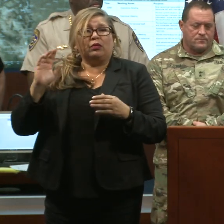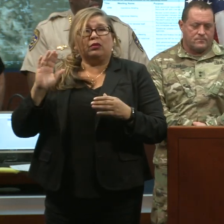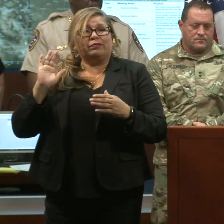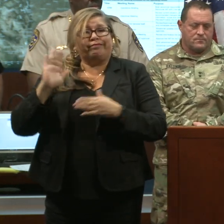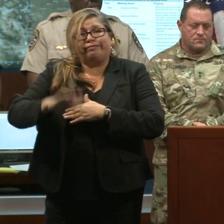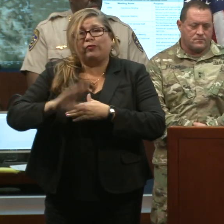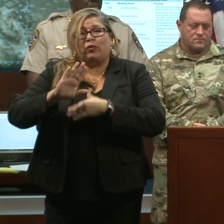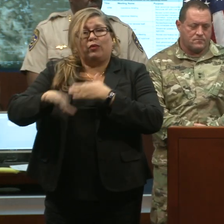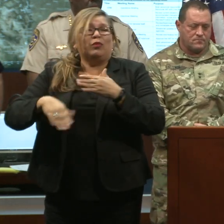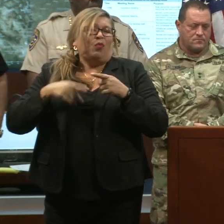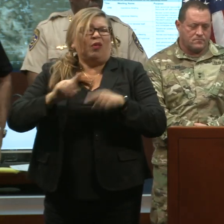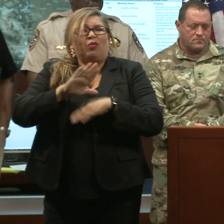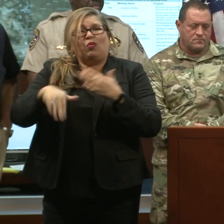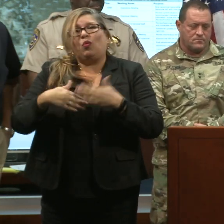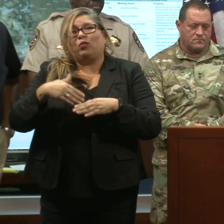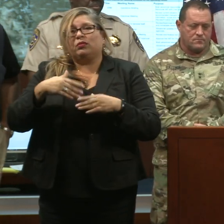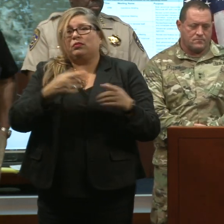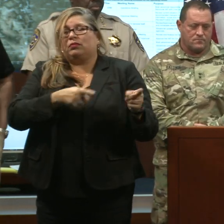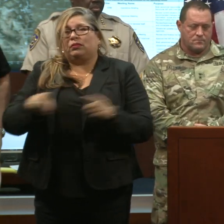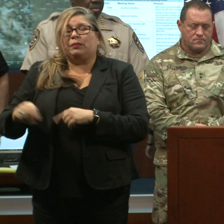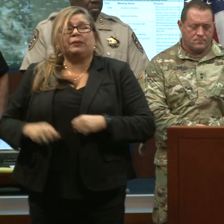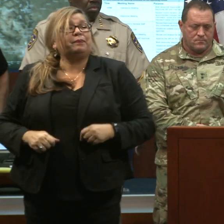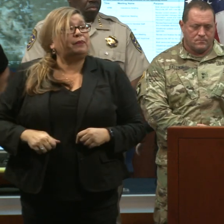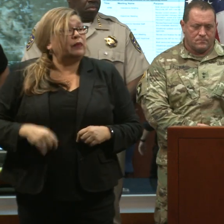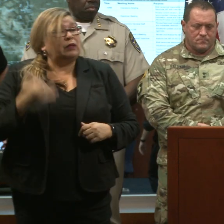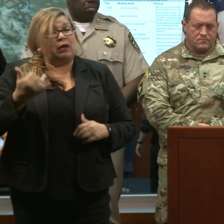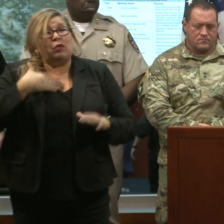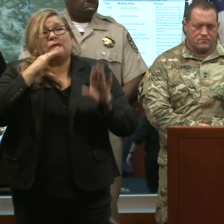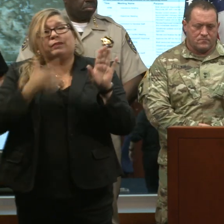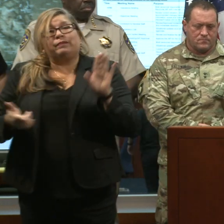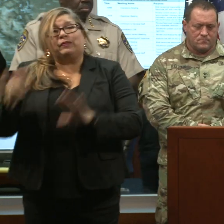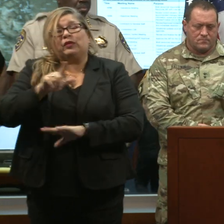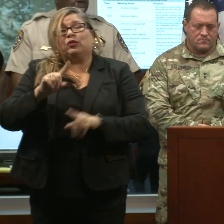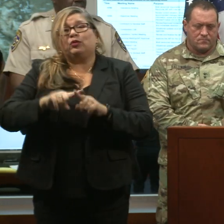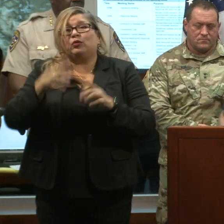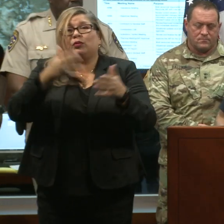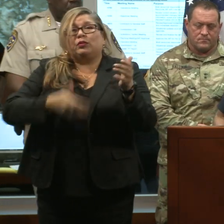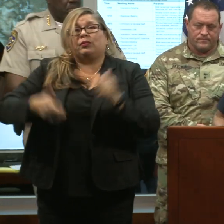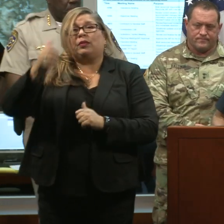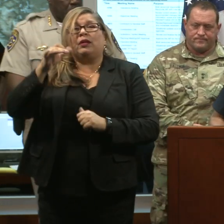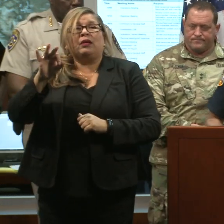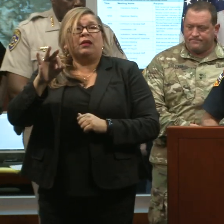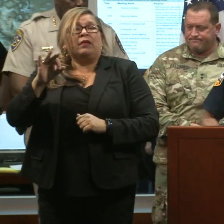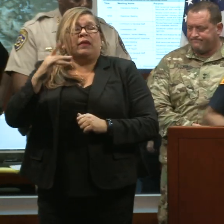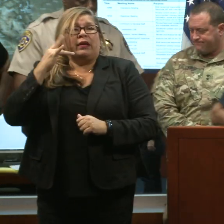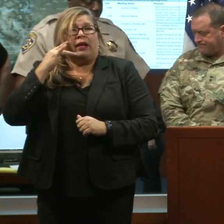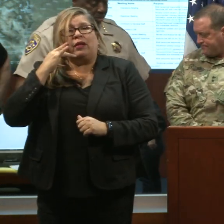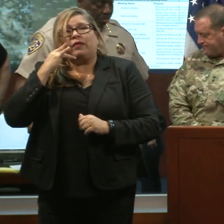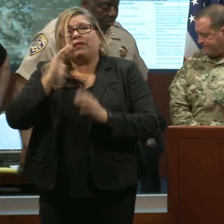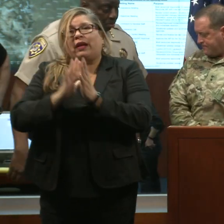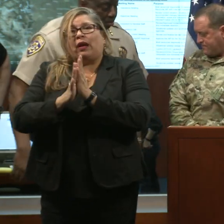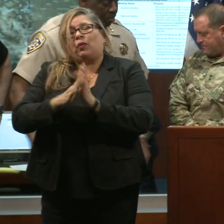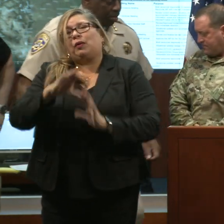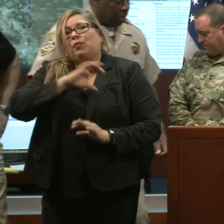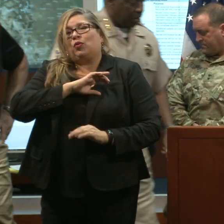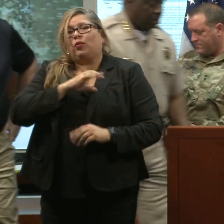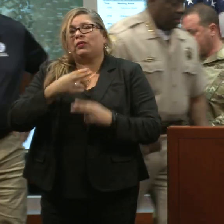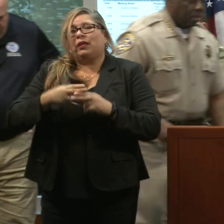these conditions. With that, I'd like to turn it over to the Commissioner of the Highway Patrol, Warren Stanley.